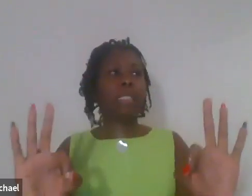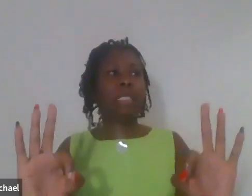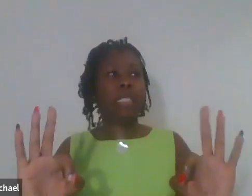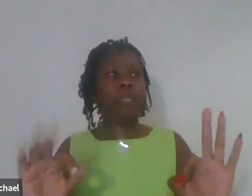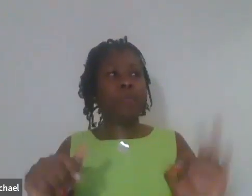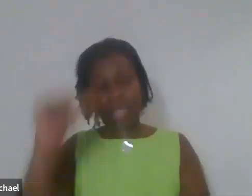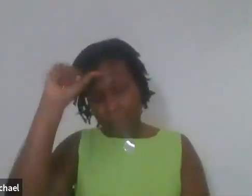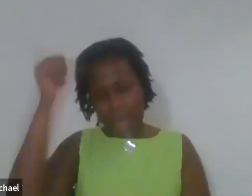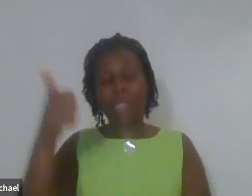being smart.